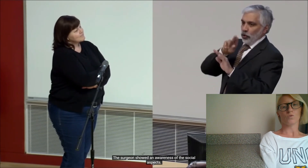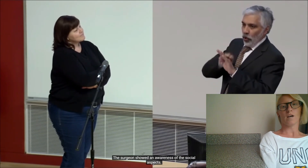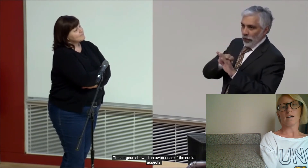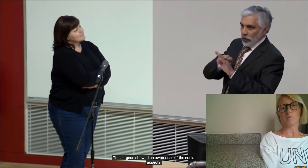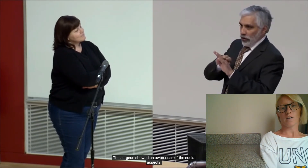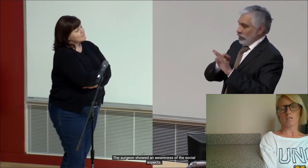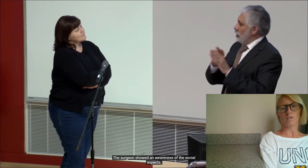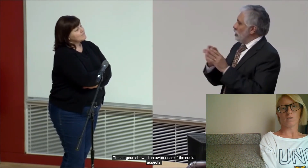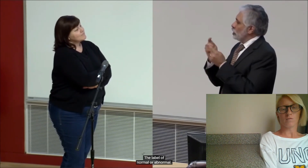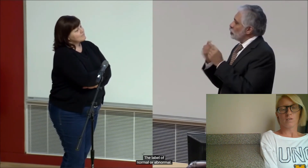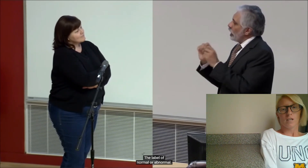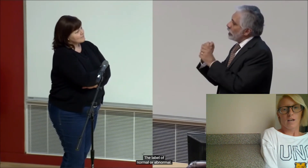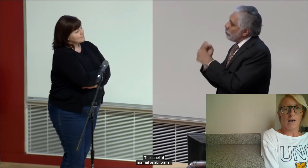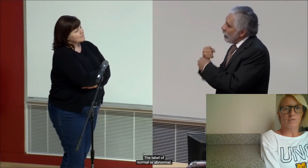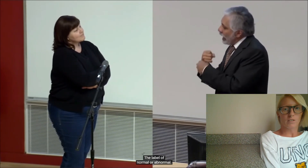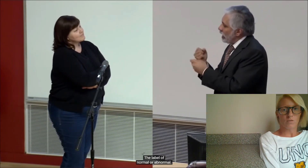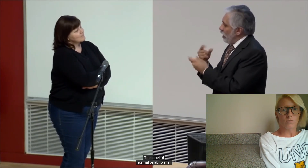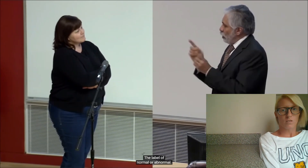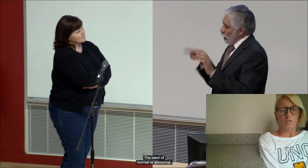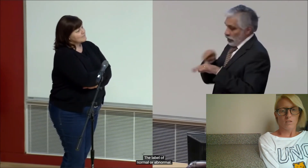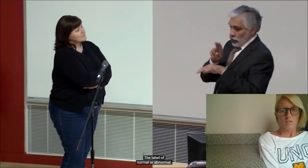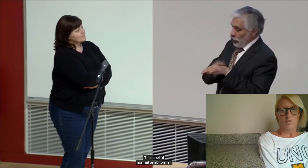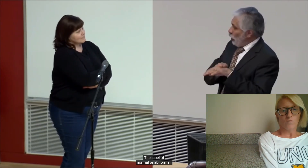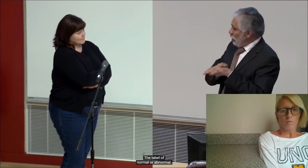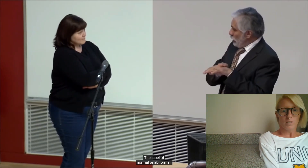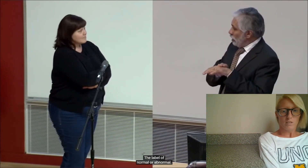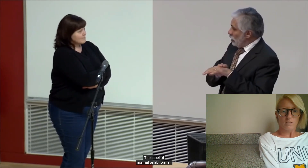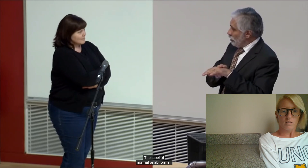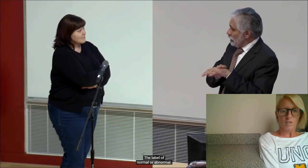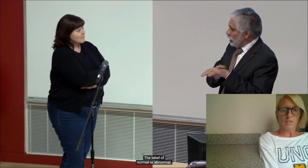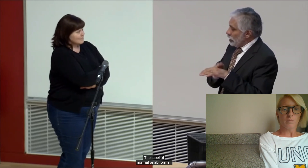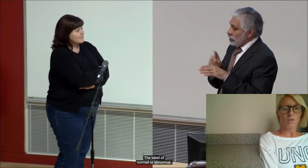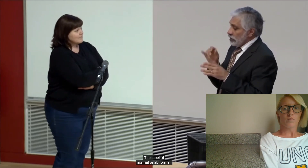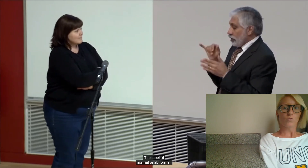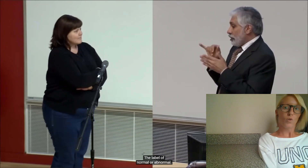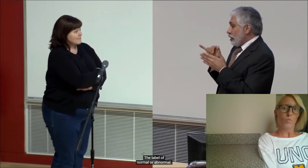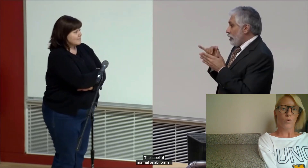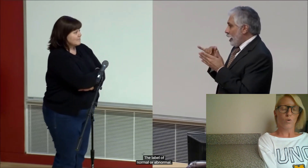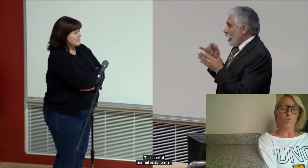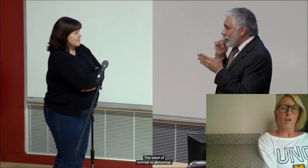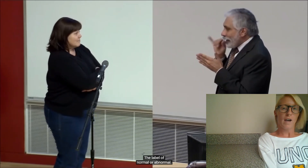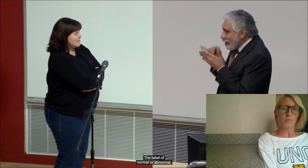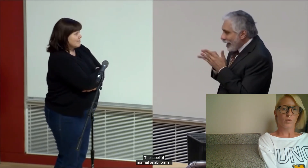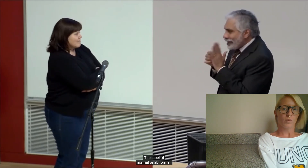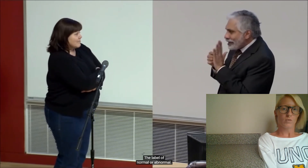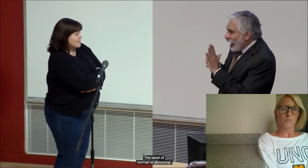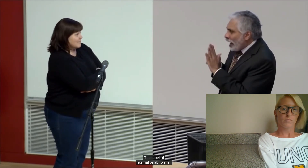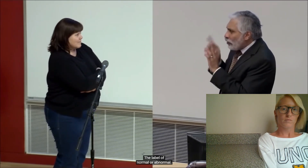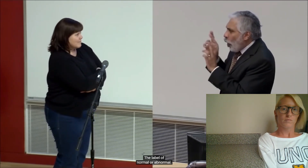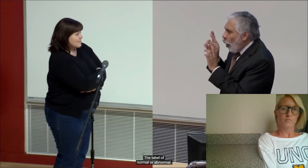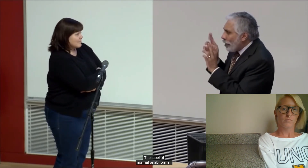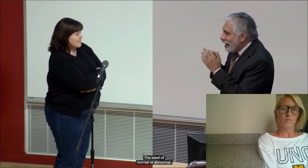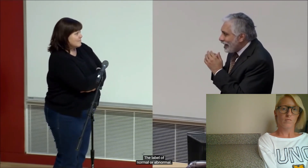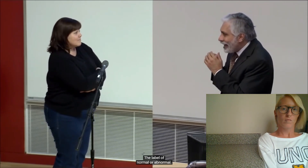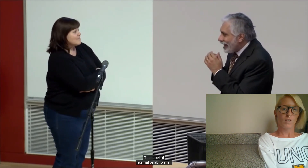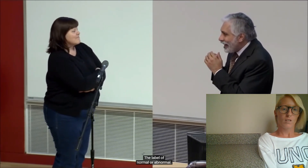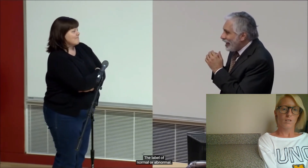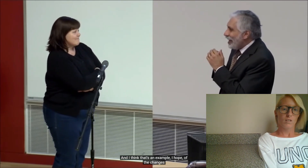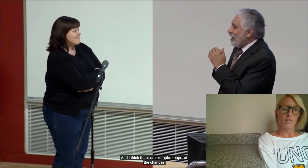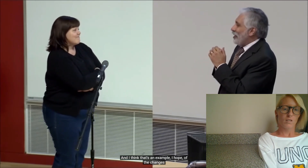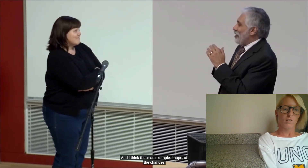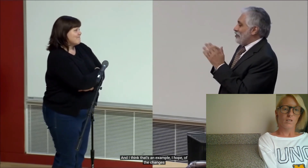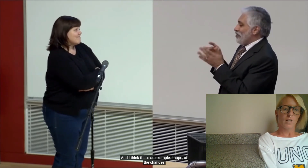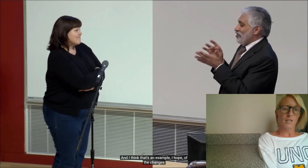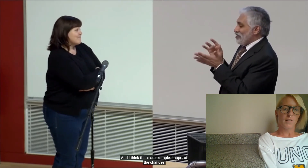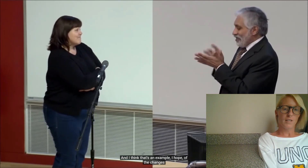of the aspects, aspects the of label of having normal or those abnormal. deformities, a label of normal or abnormal. And